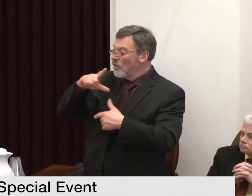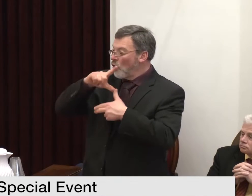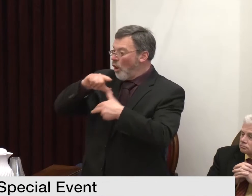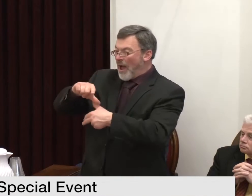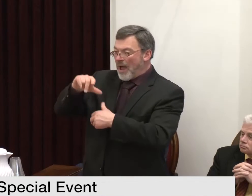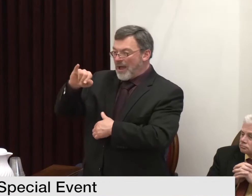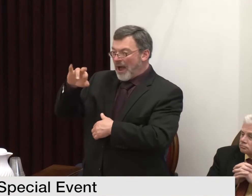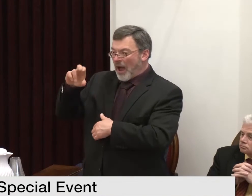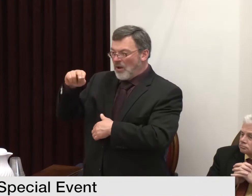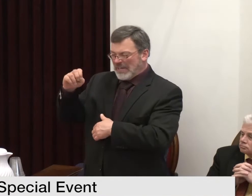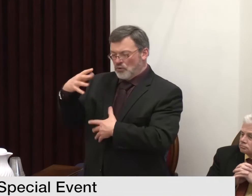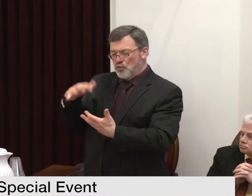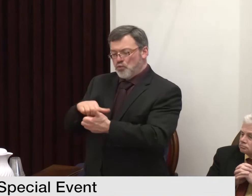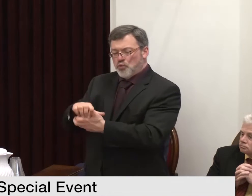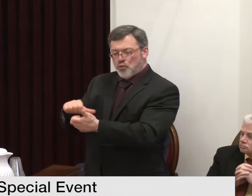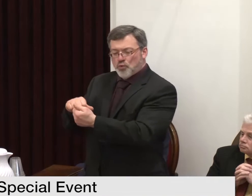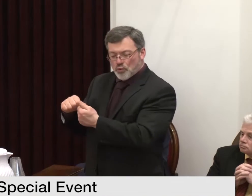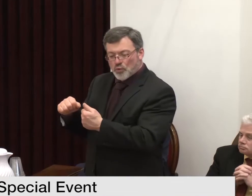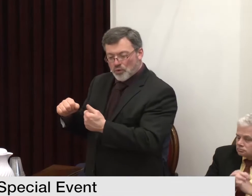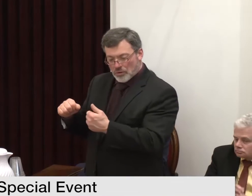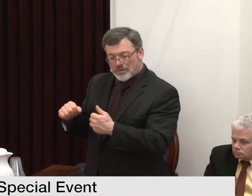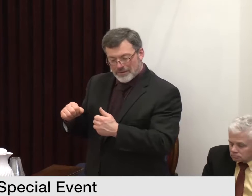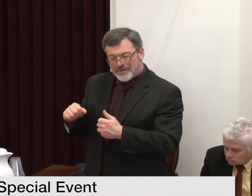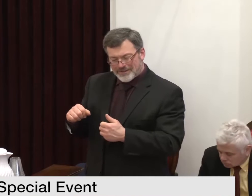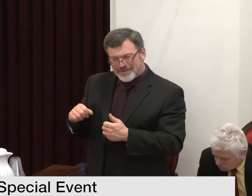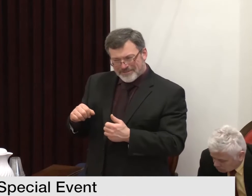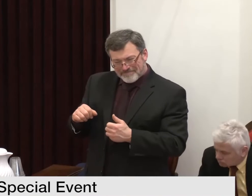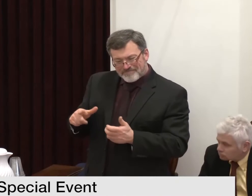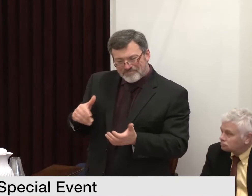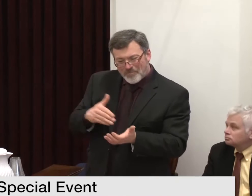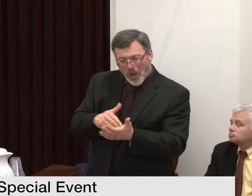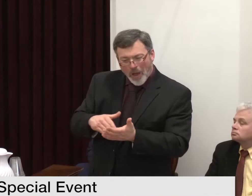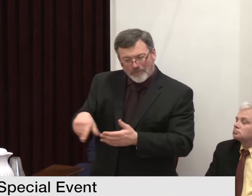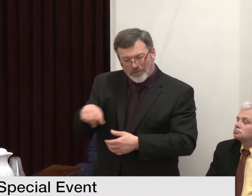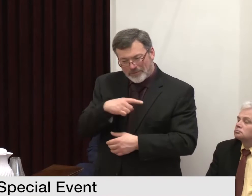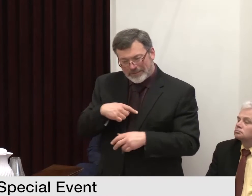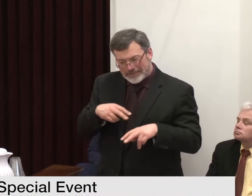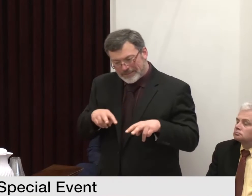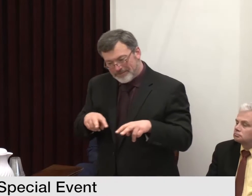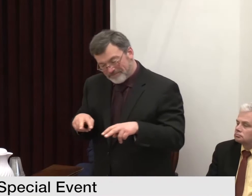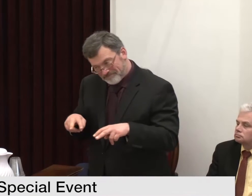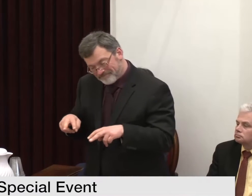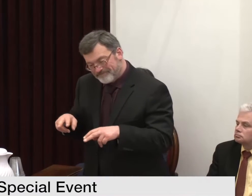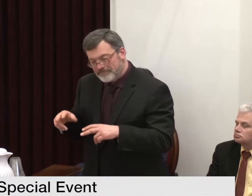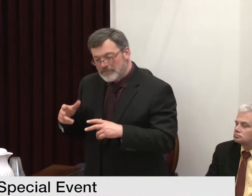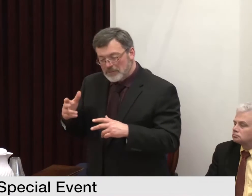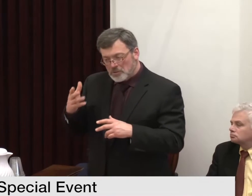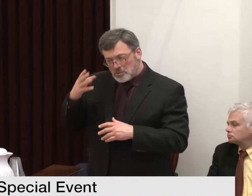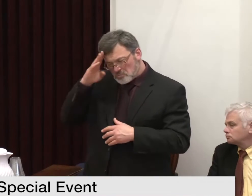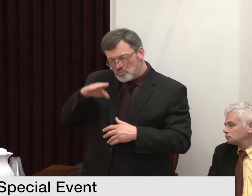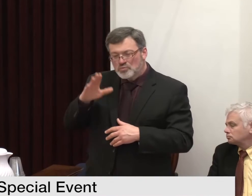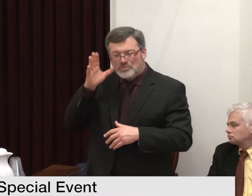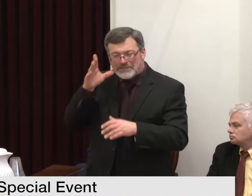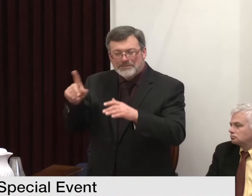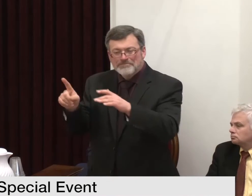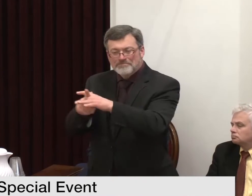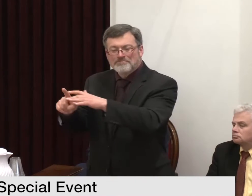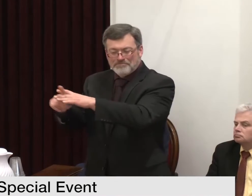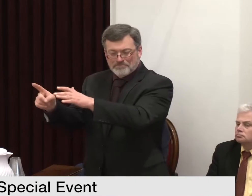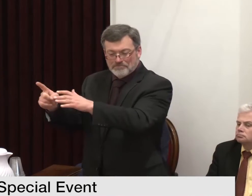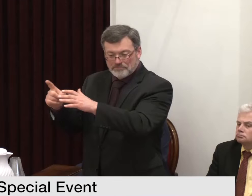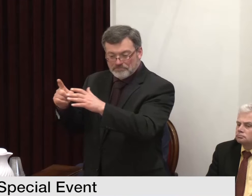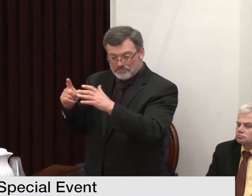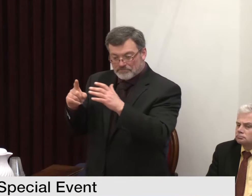While often necessary, we know the negative impact buyouts can have, including on municipal budgets and the Ed